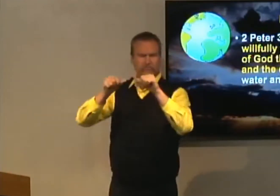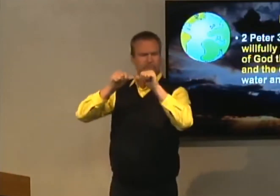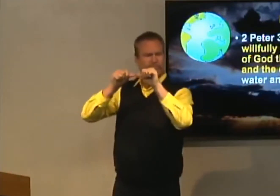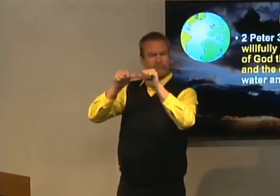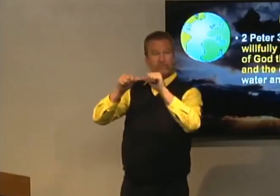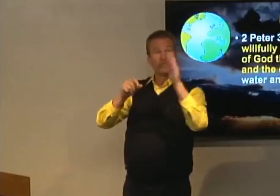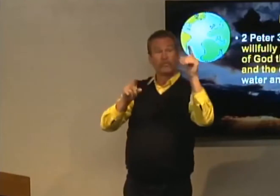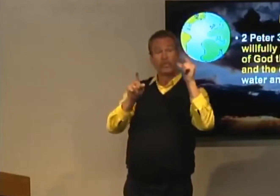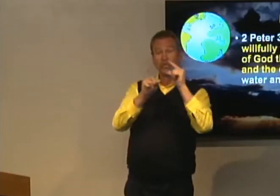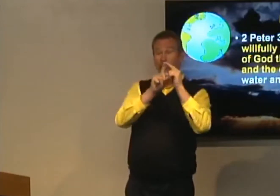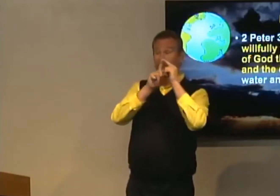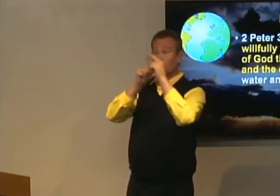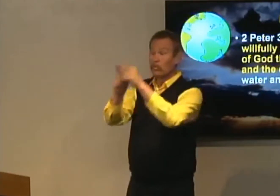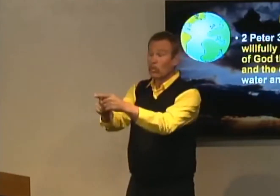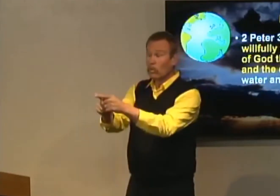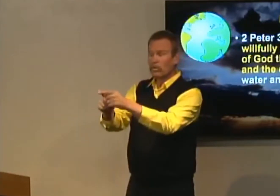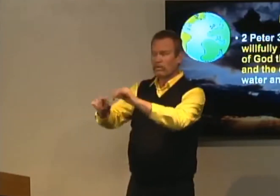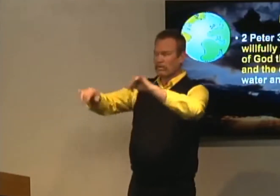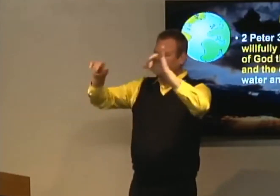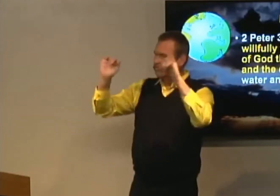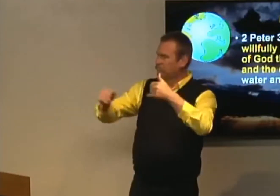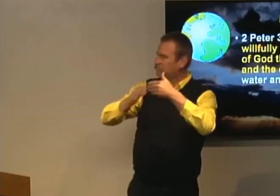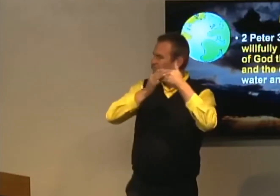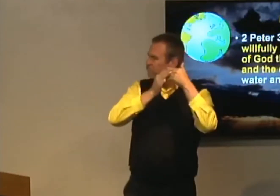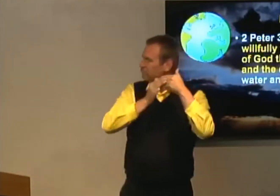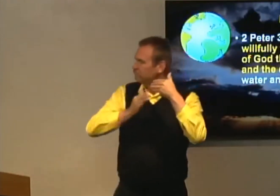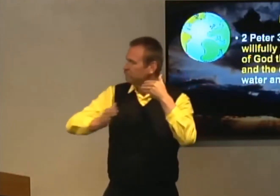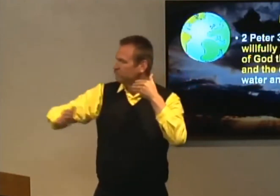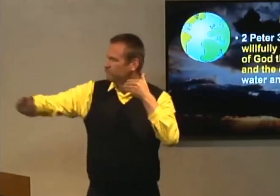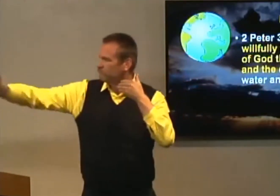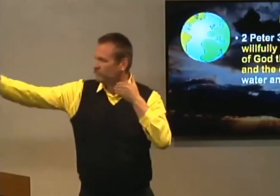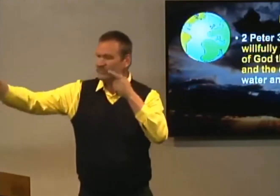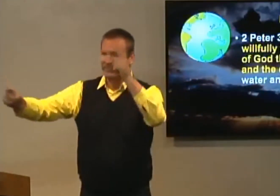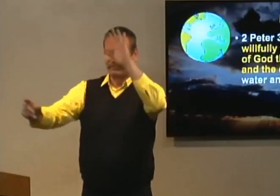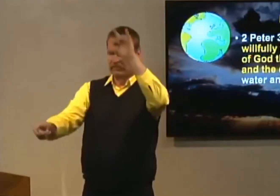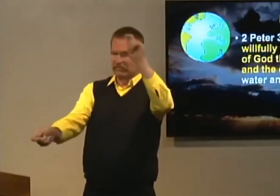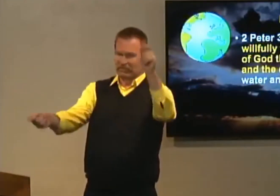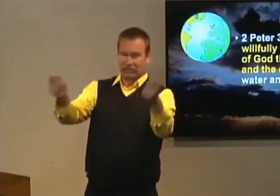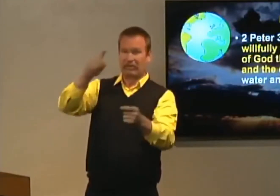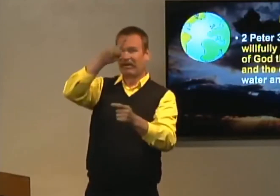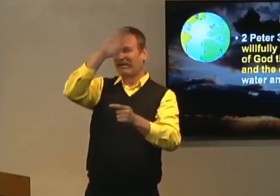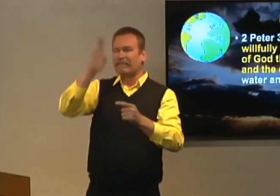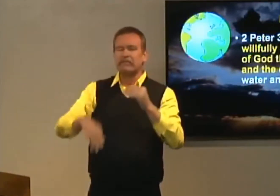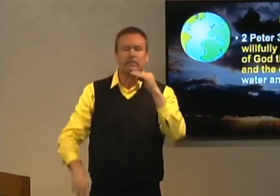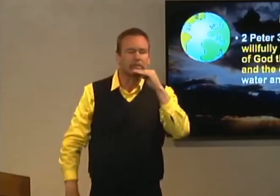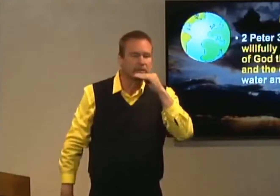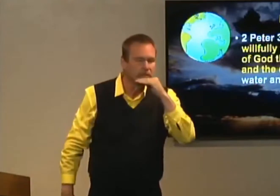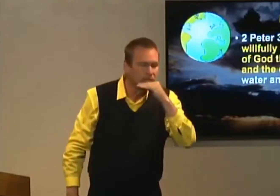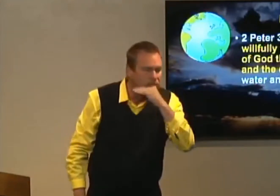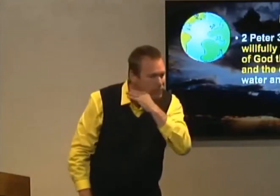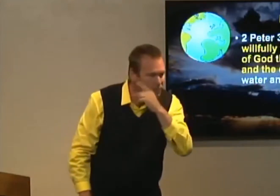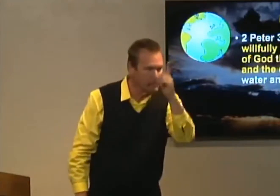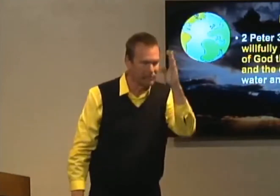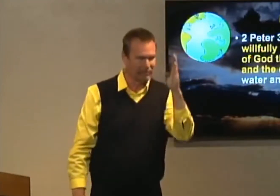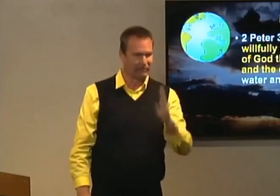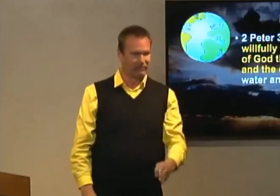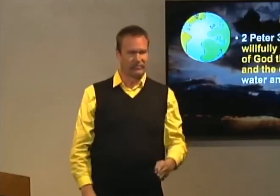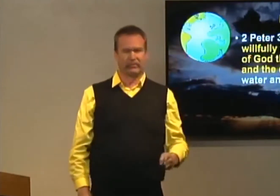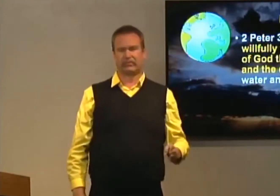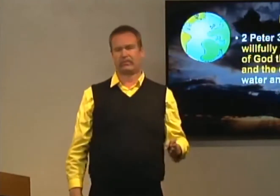never changes. He's infinite, and His word remains the same forever. God never changes, and He